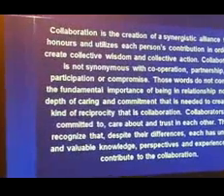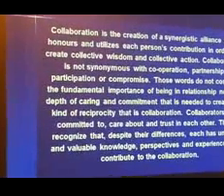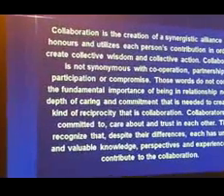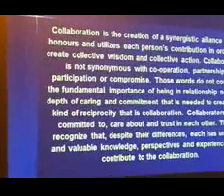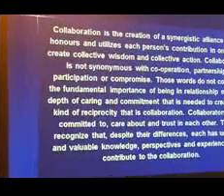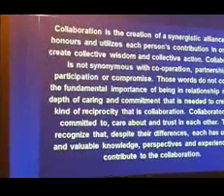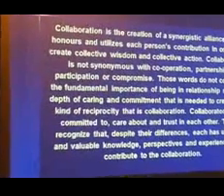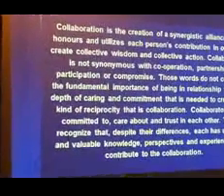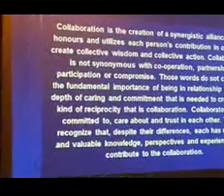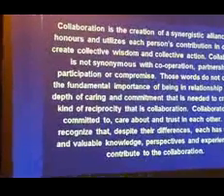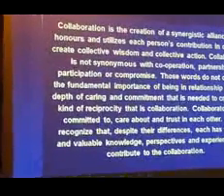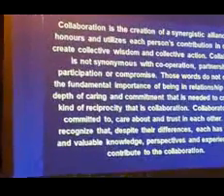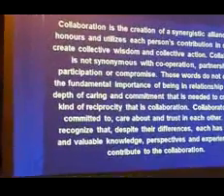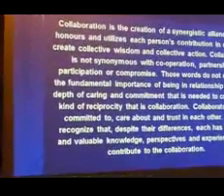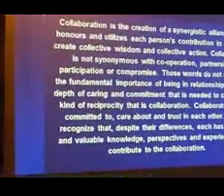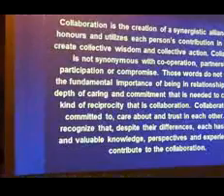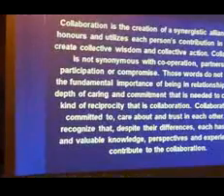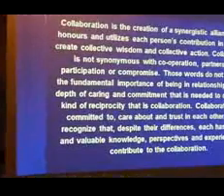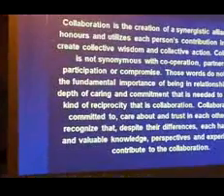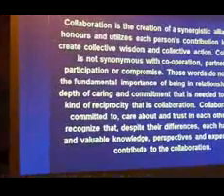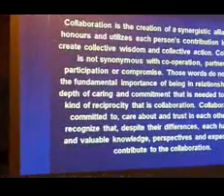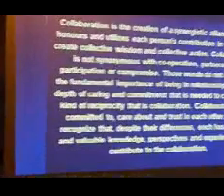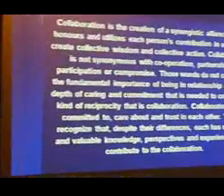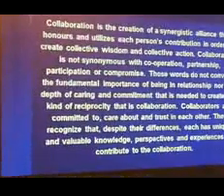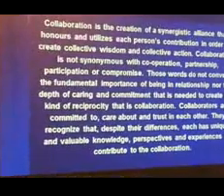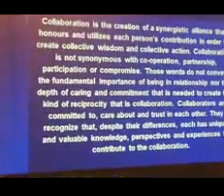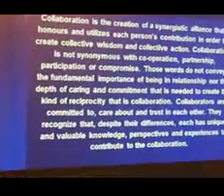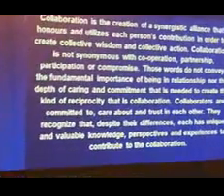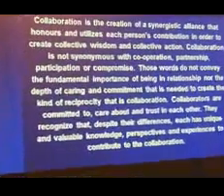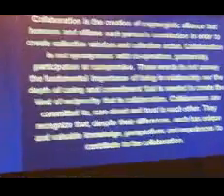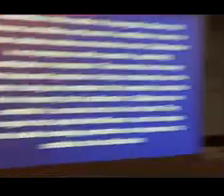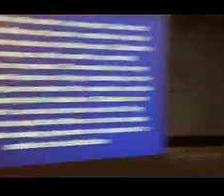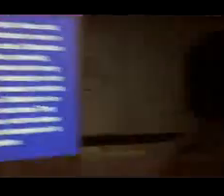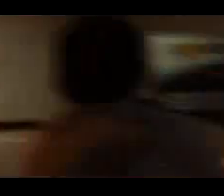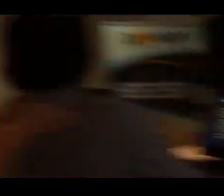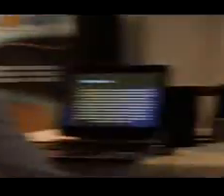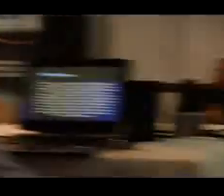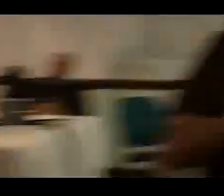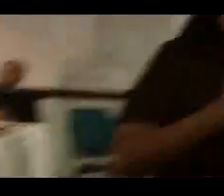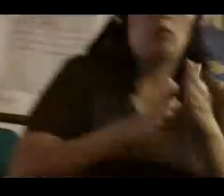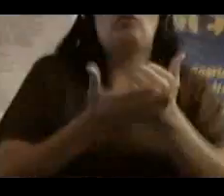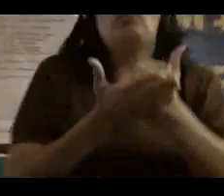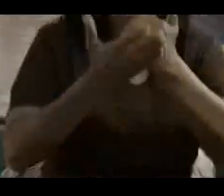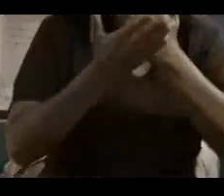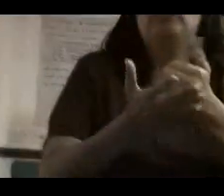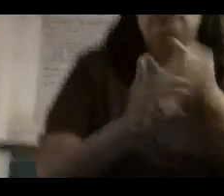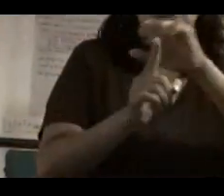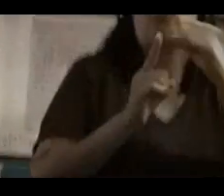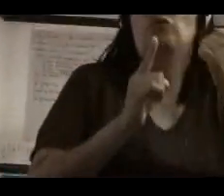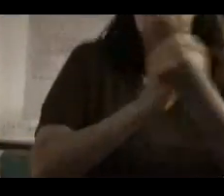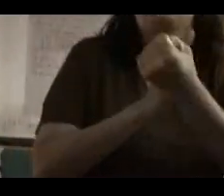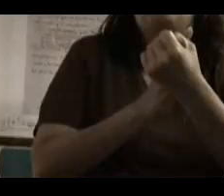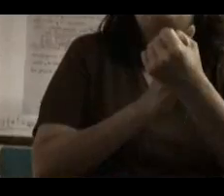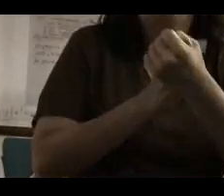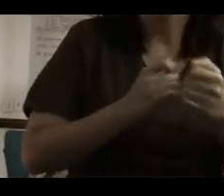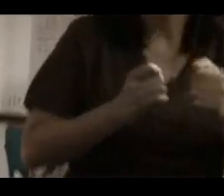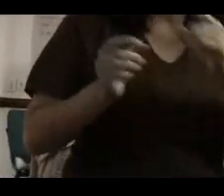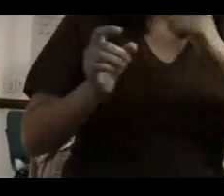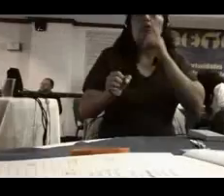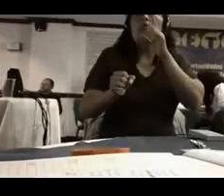not convey the fundamental importance of being in relationship, nor the depth of caring and commitment that is needed to create